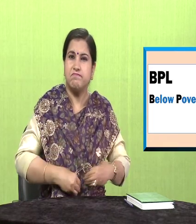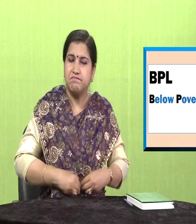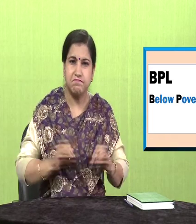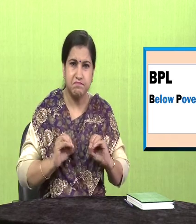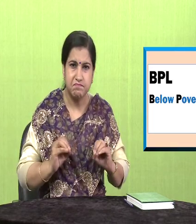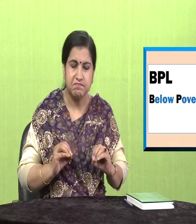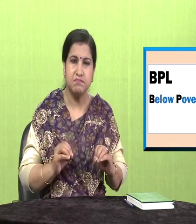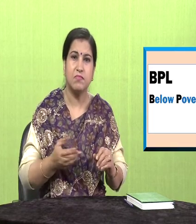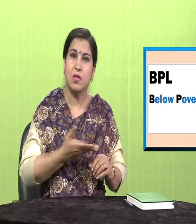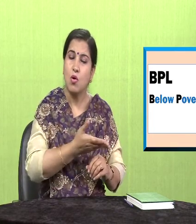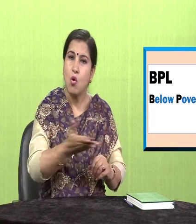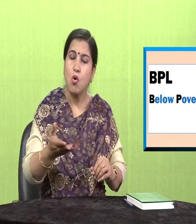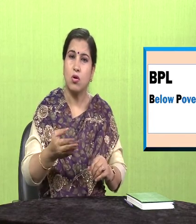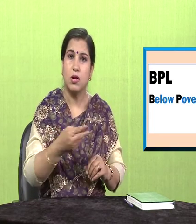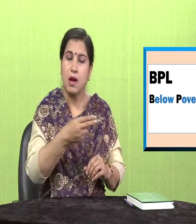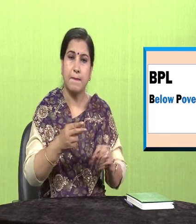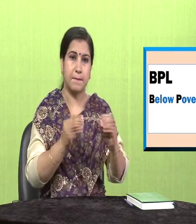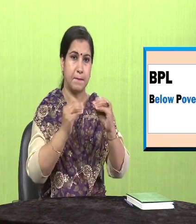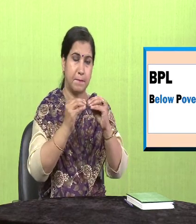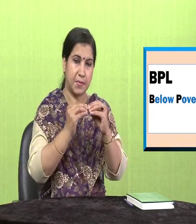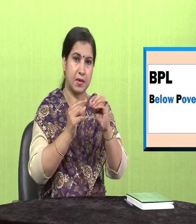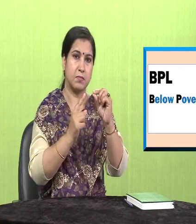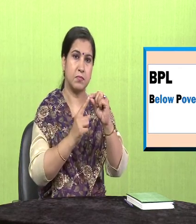called as BPL.